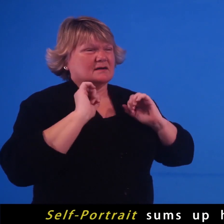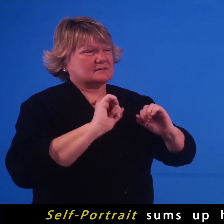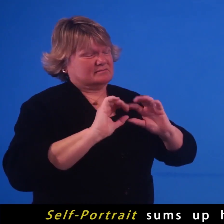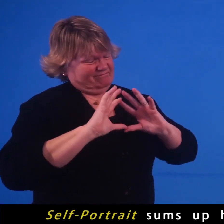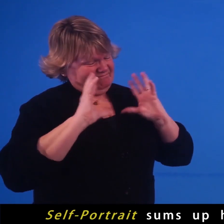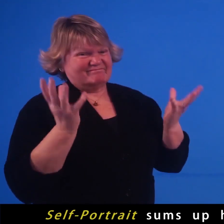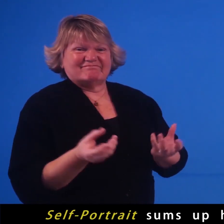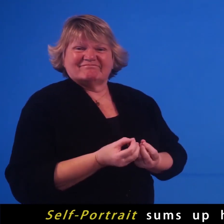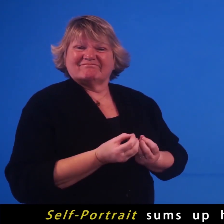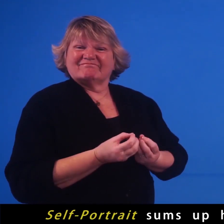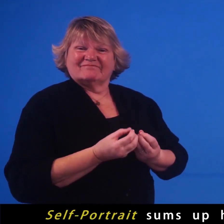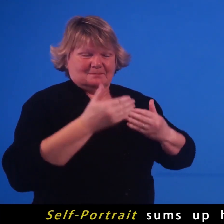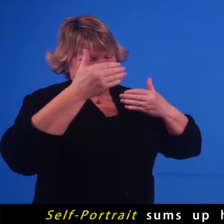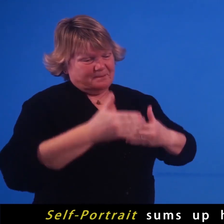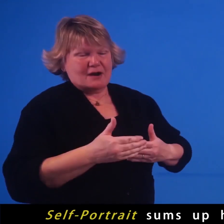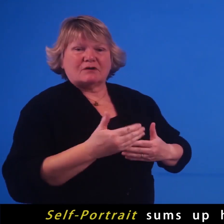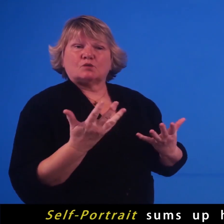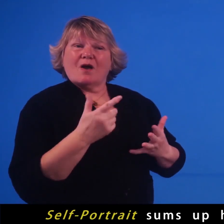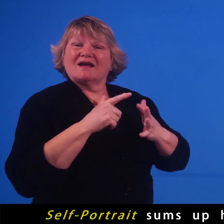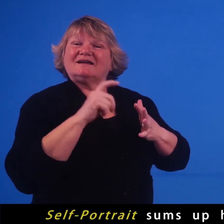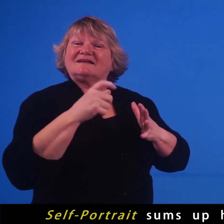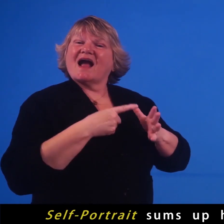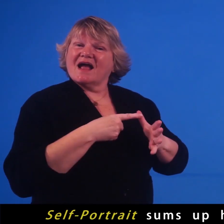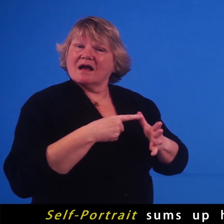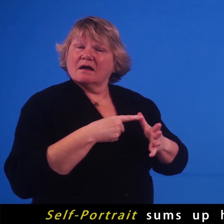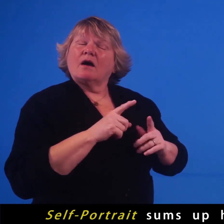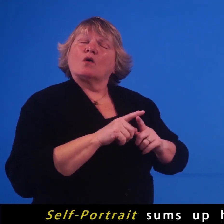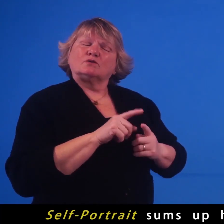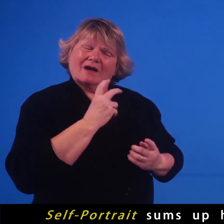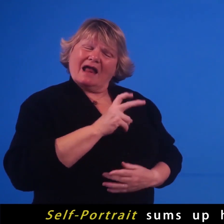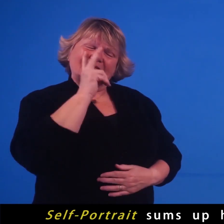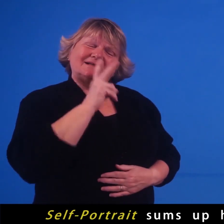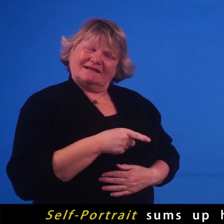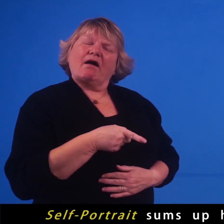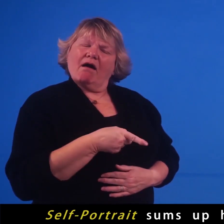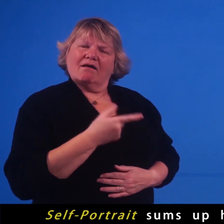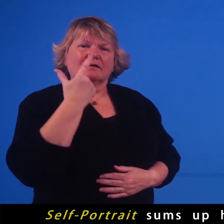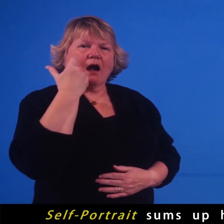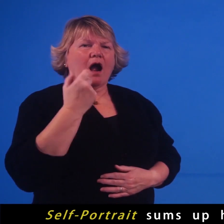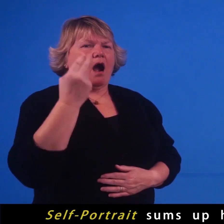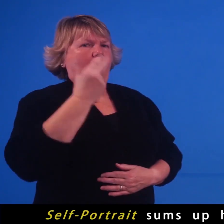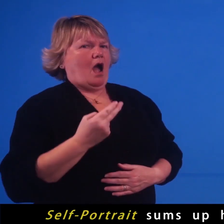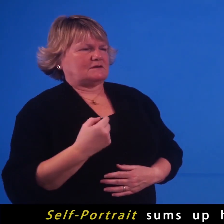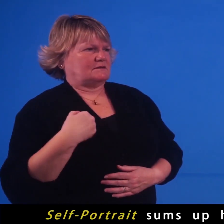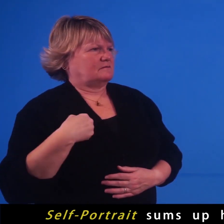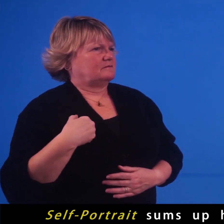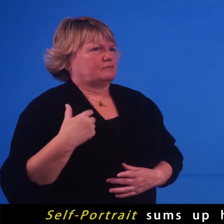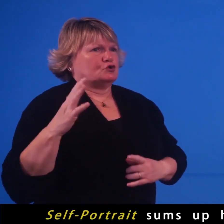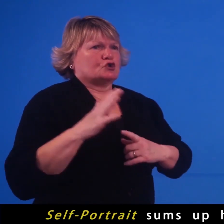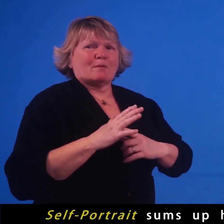Self-Portrait sums up his entire period at ECA and reveals a young artist at the top of his